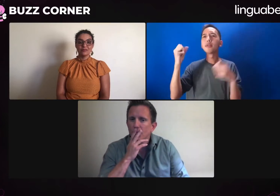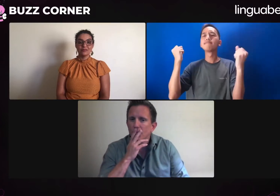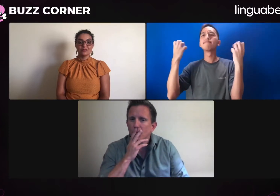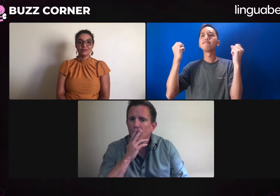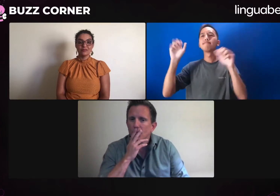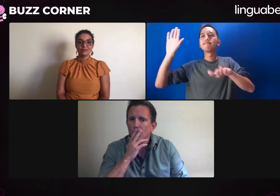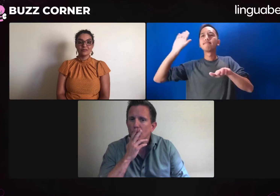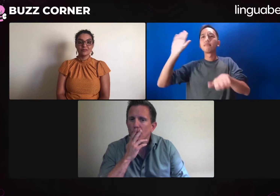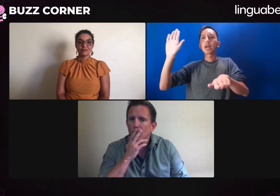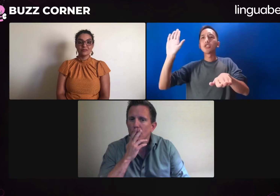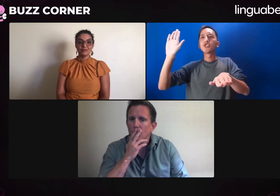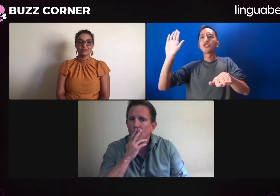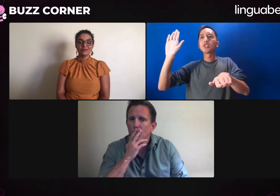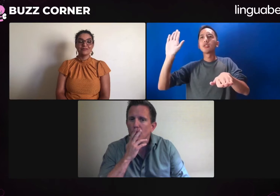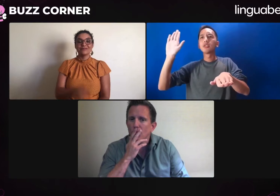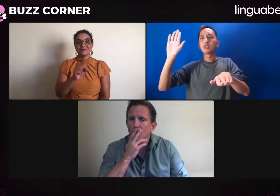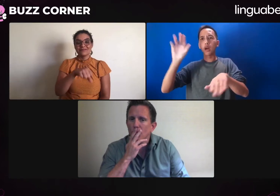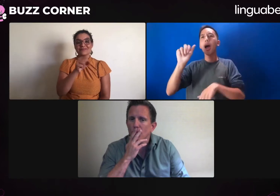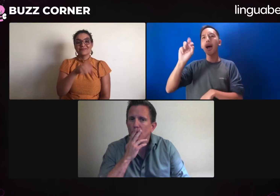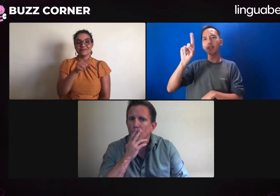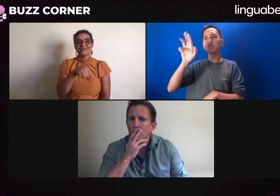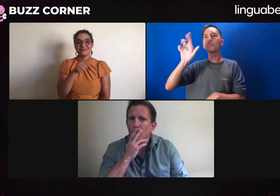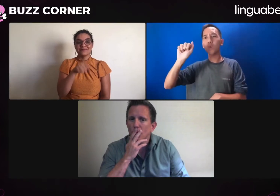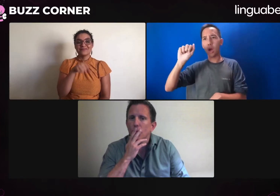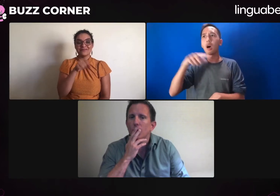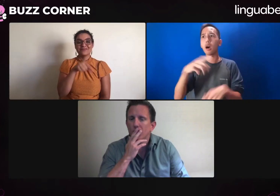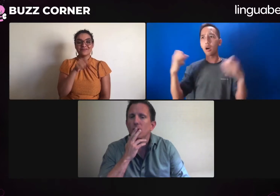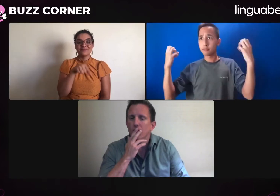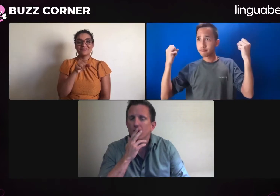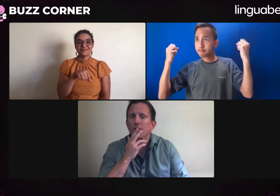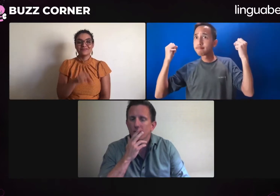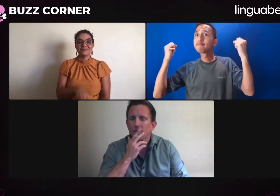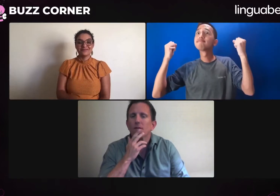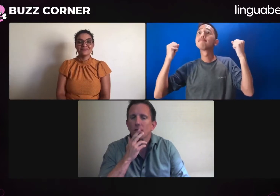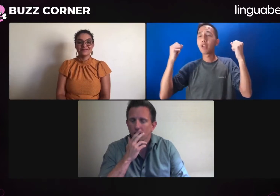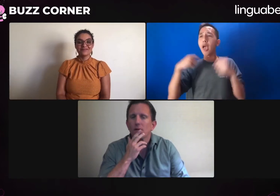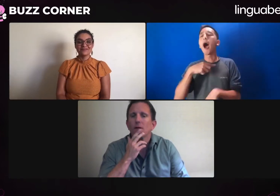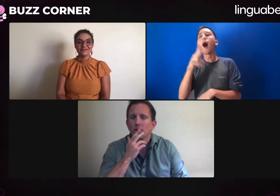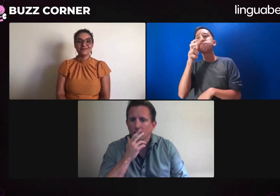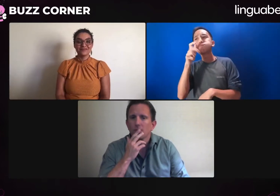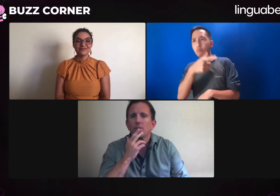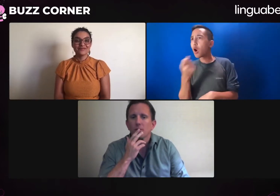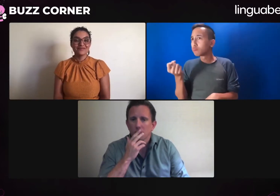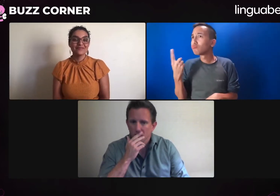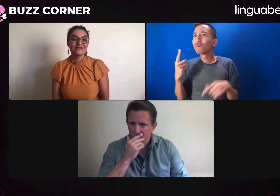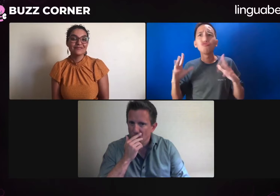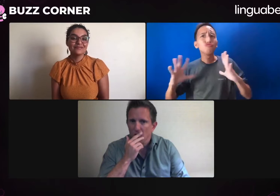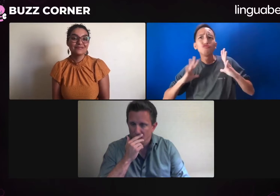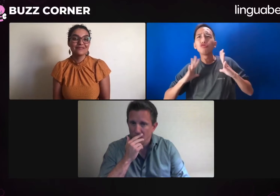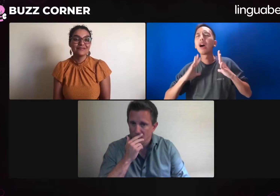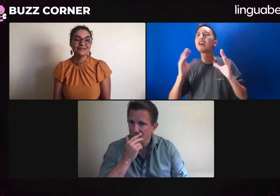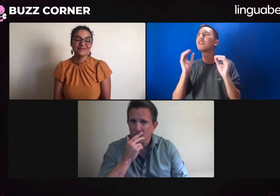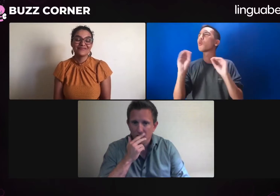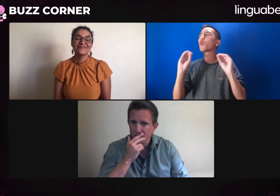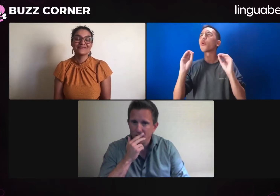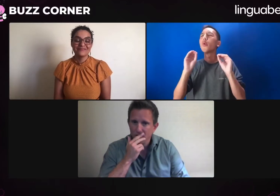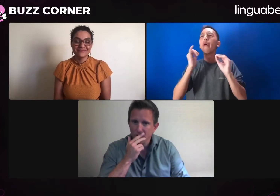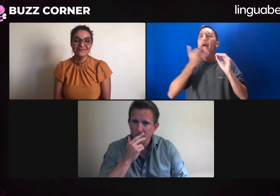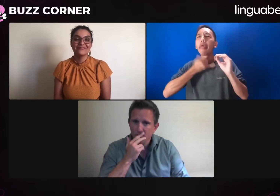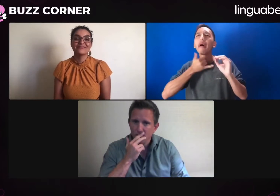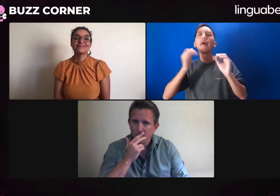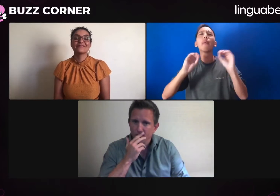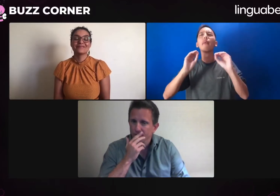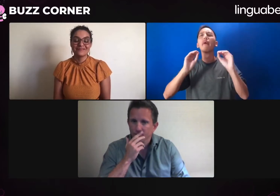the Black Coda who did the pledge, Andrea, the Pledge of Allegiance. And I could understand